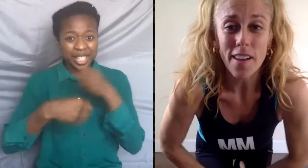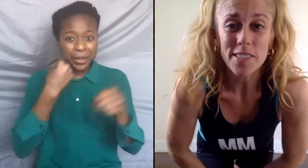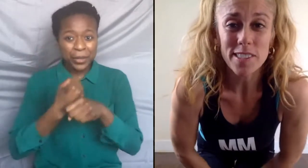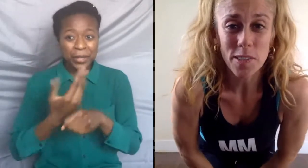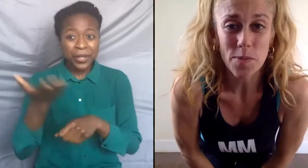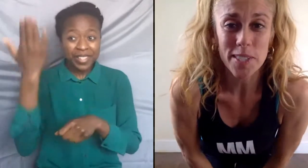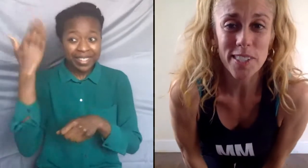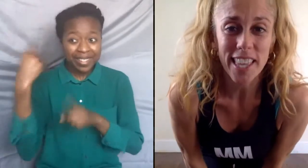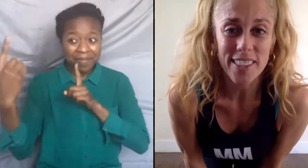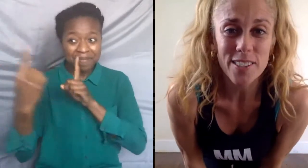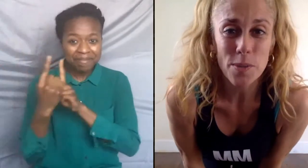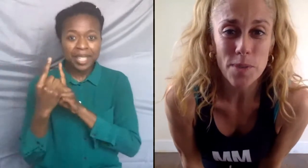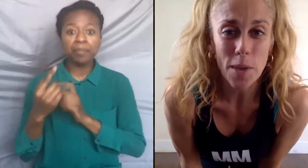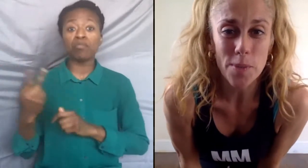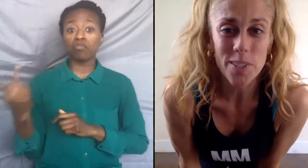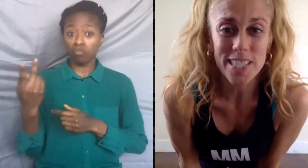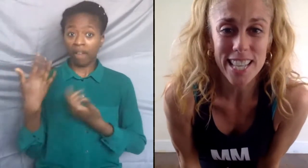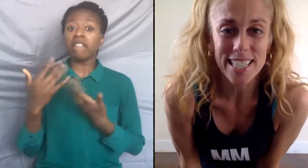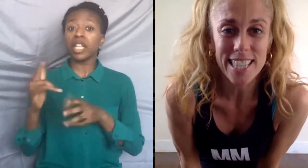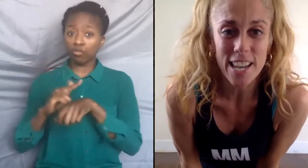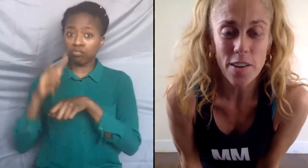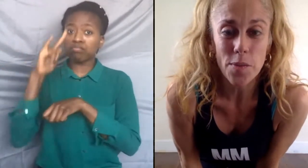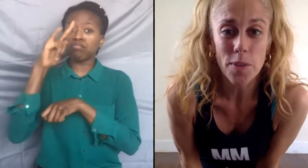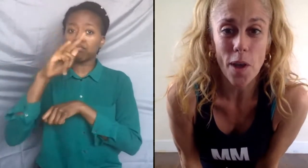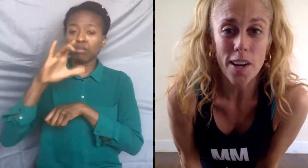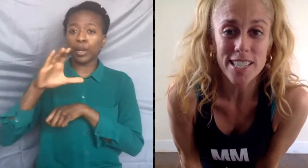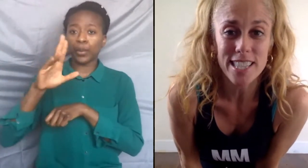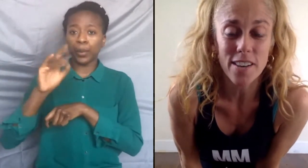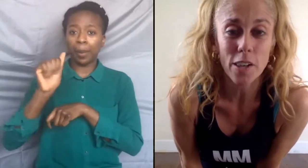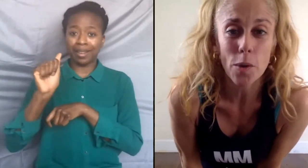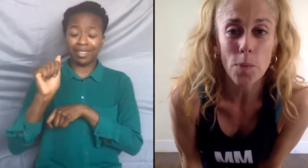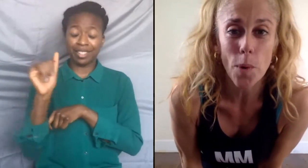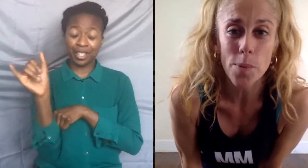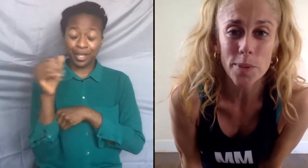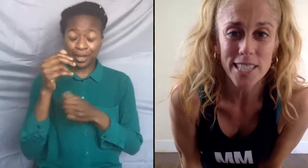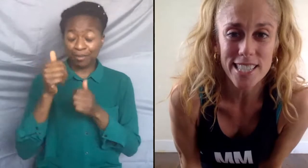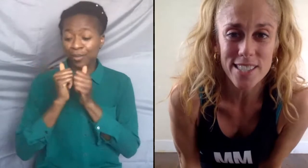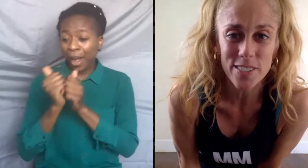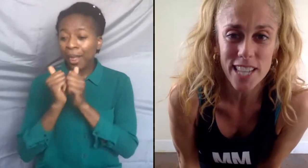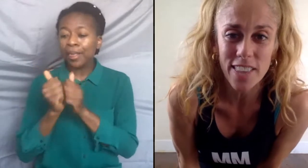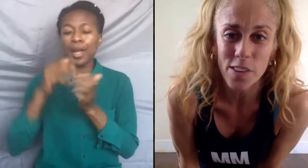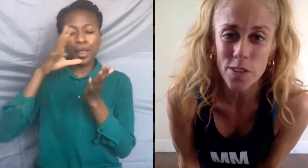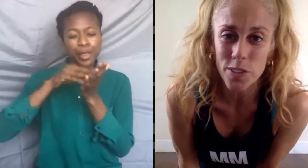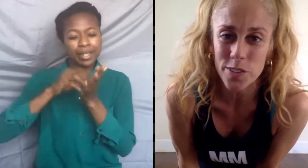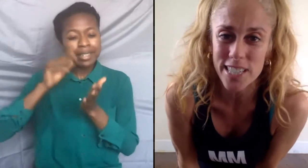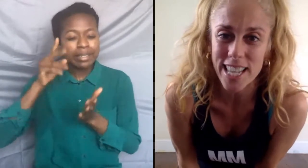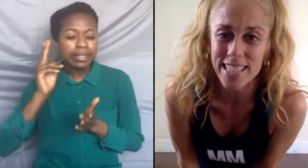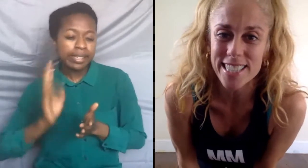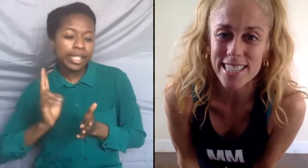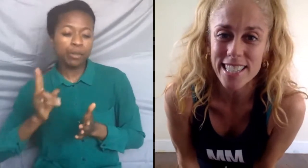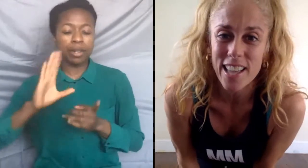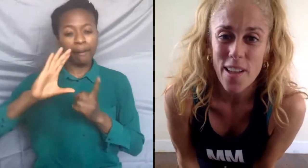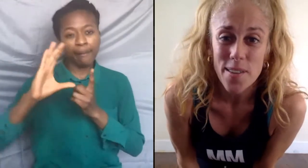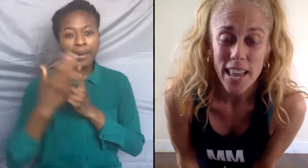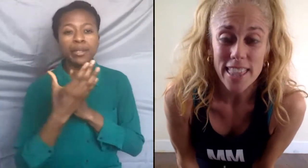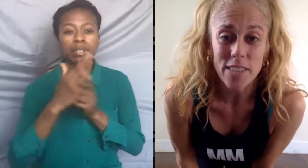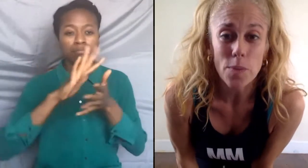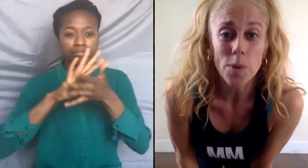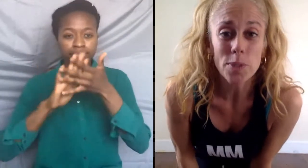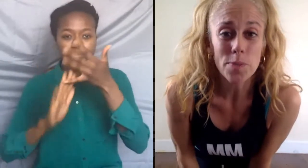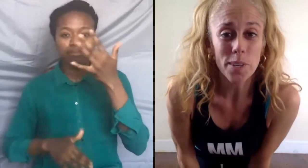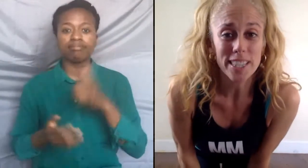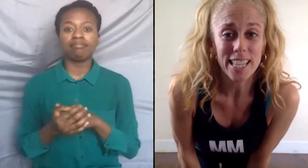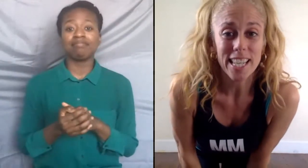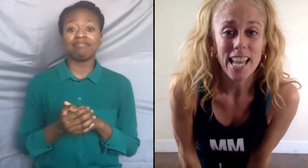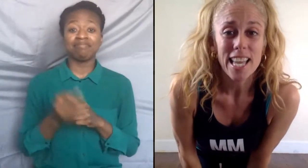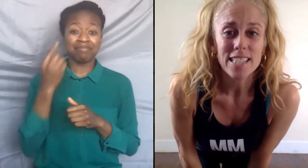also traveled to Cuba together to be able to dance there with artists there and learn more about the history and the culture of the dance. But I think the